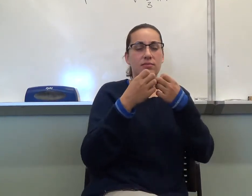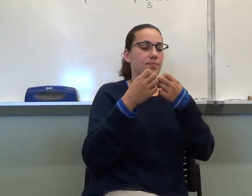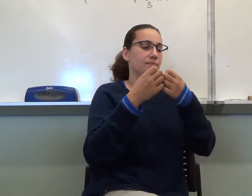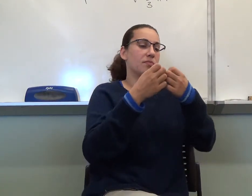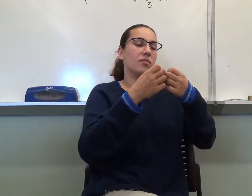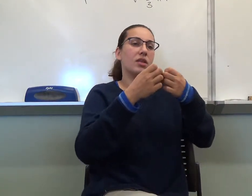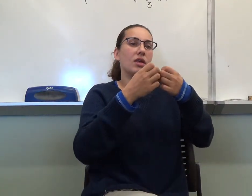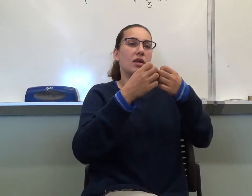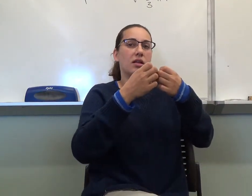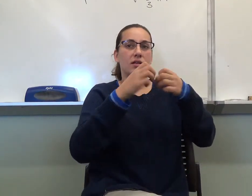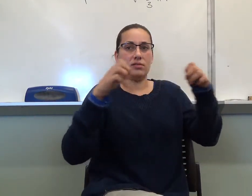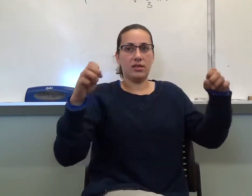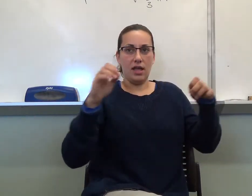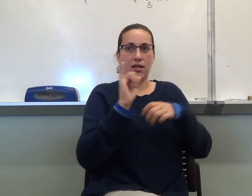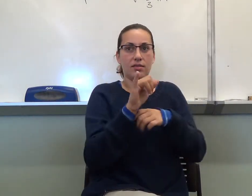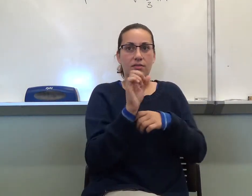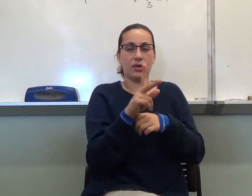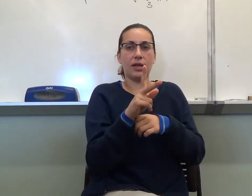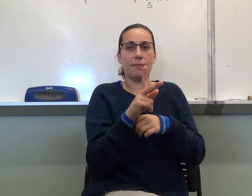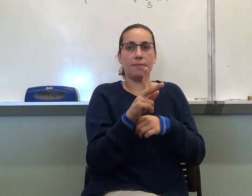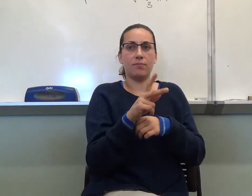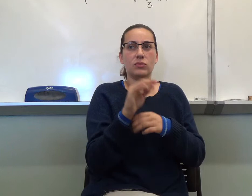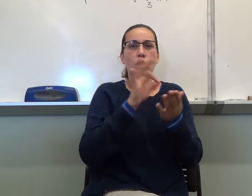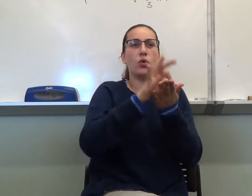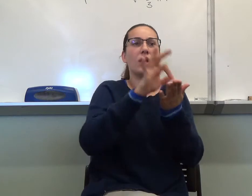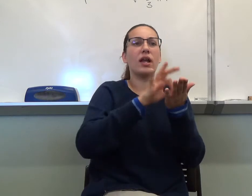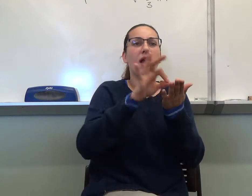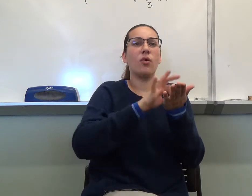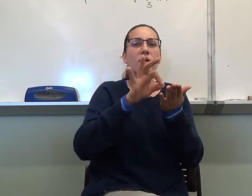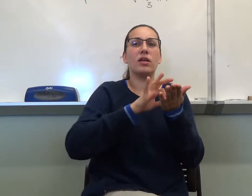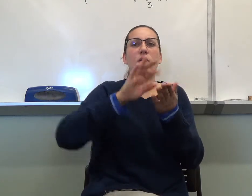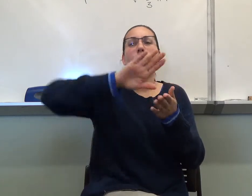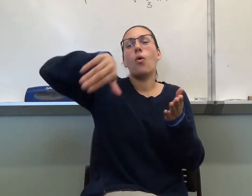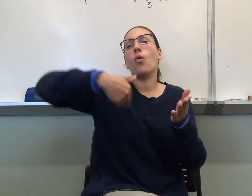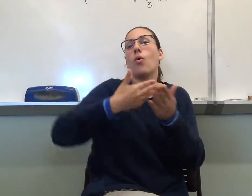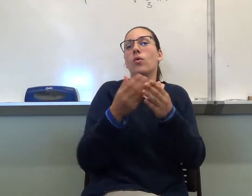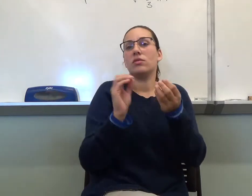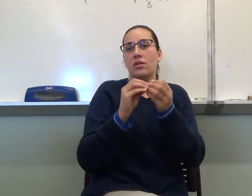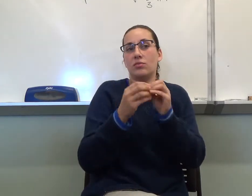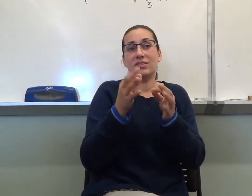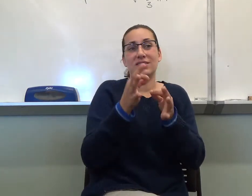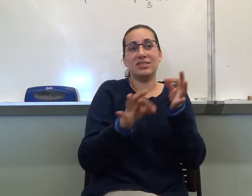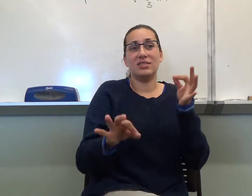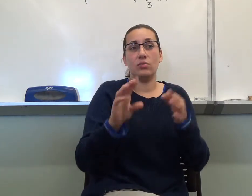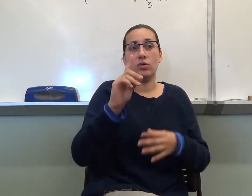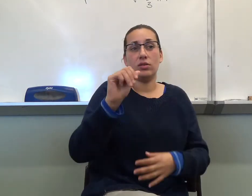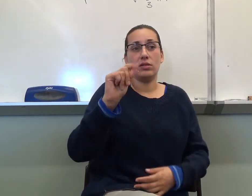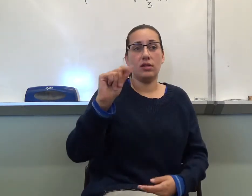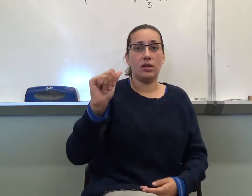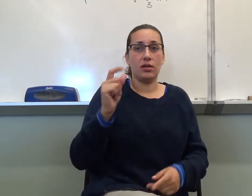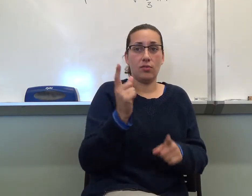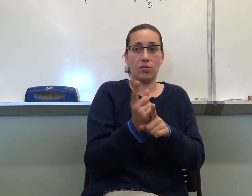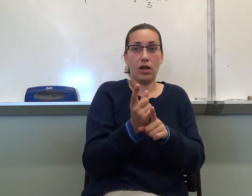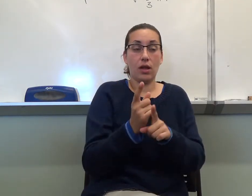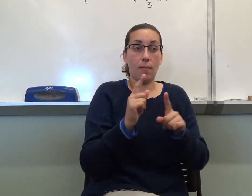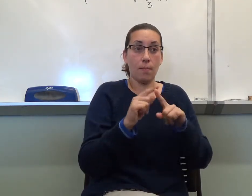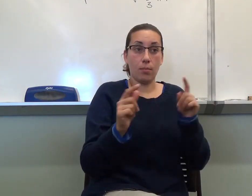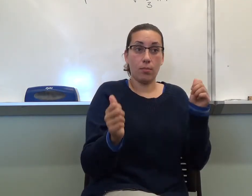So basically, you're counting whole numbers, and that's very simple kind of data. But honestly, most of the data that's